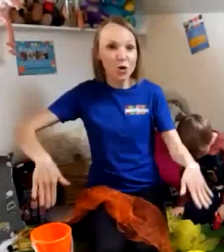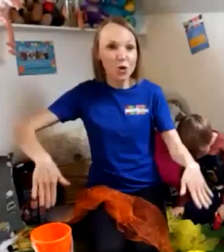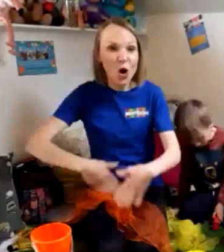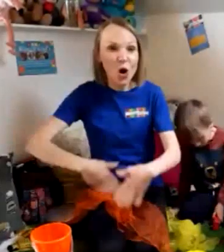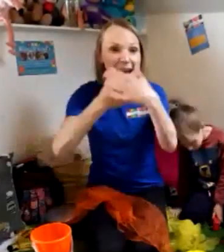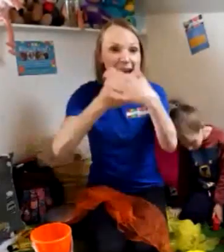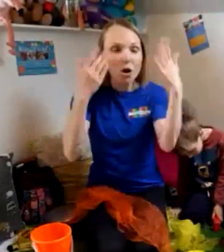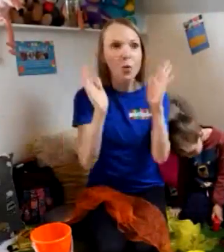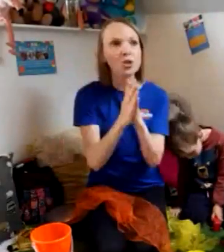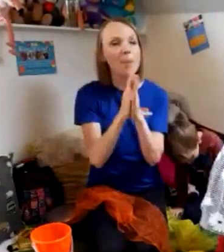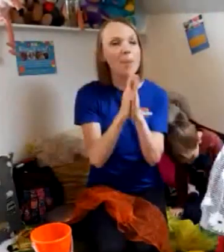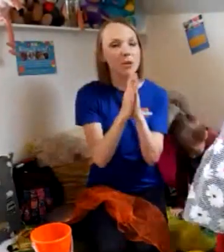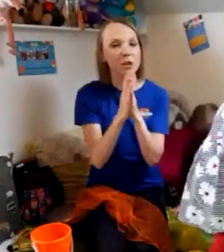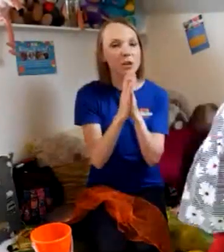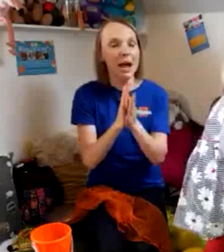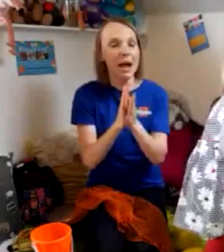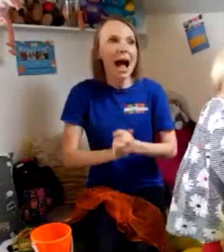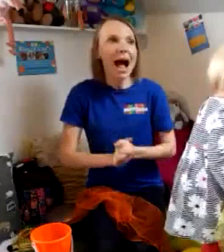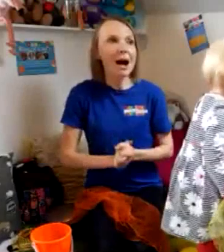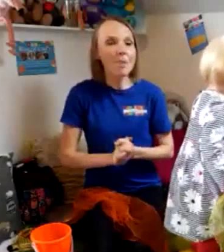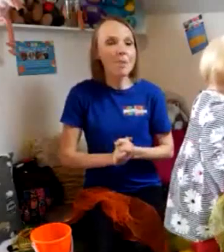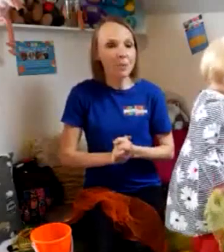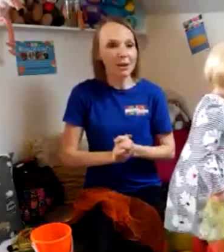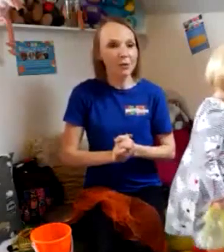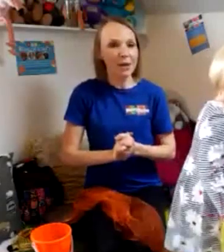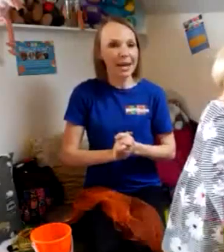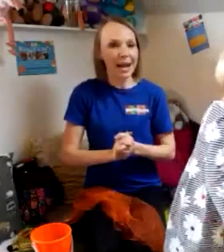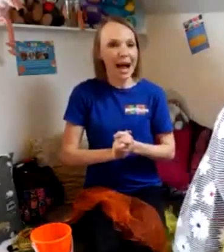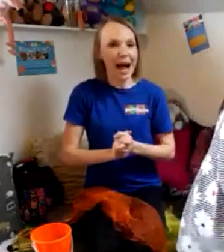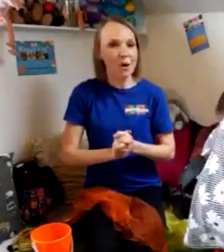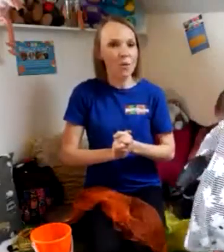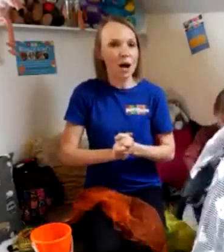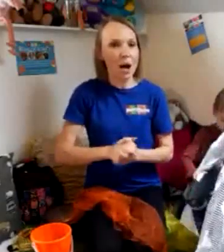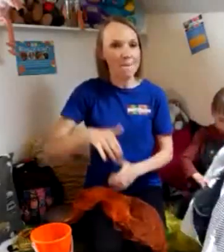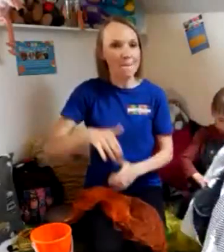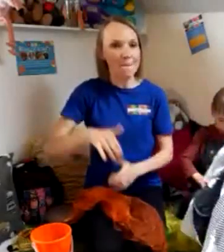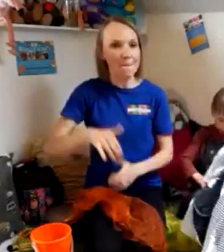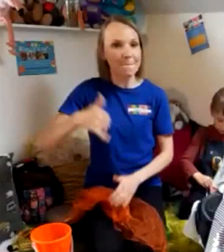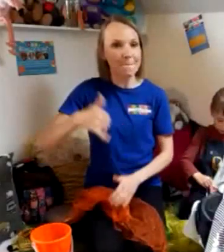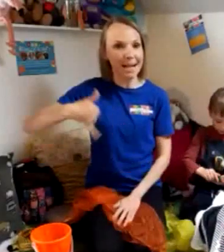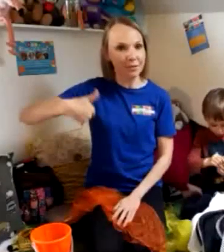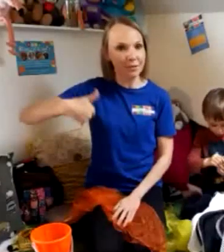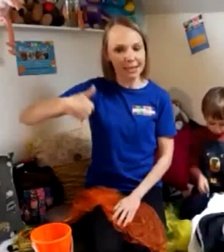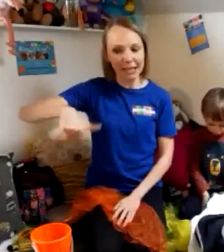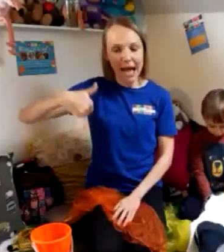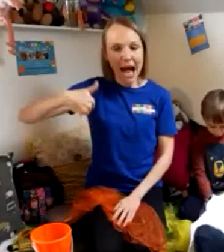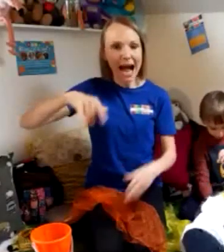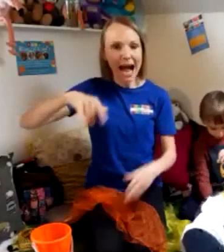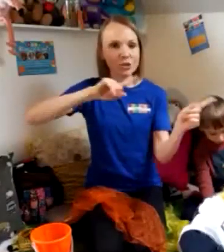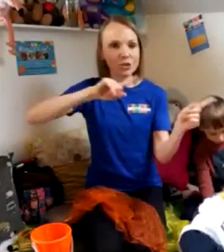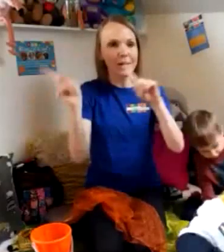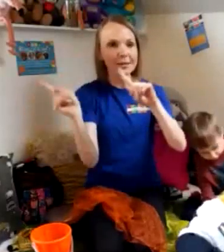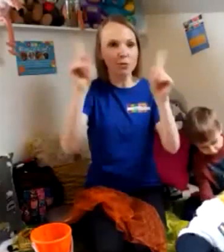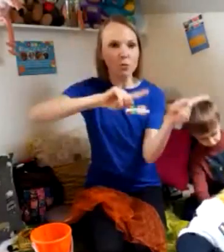long? What should we get our bus to do? How about if we get our bell to ring and our windscreen wipers to